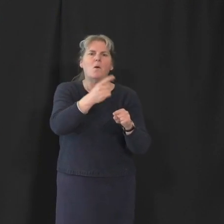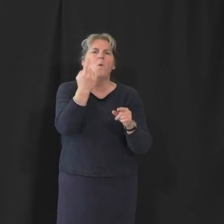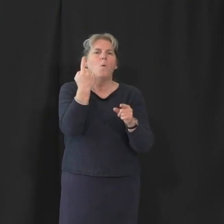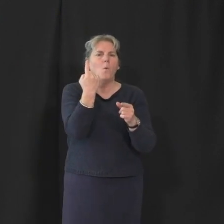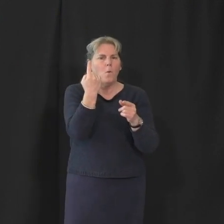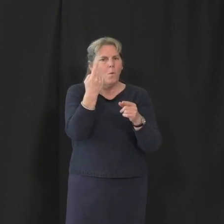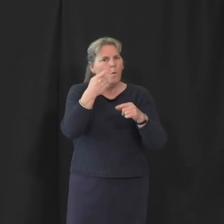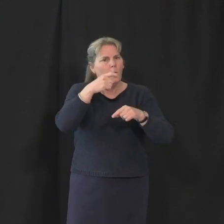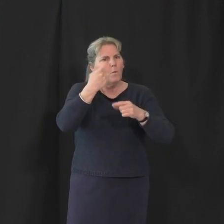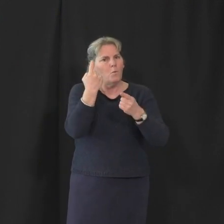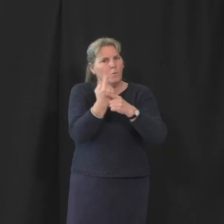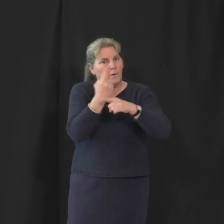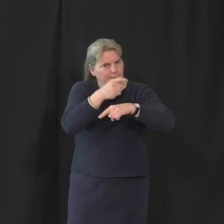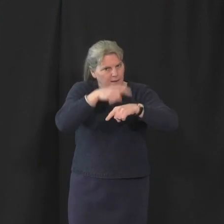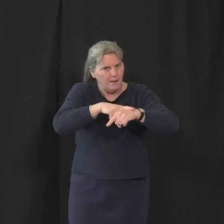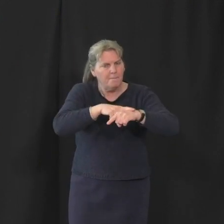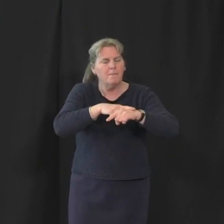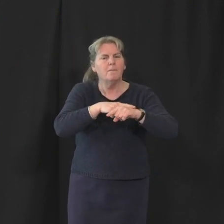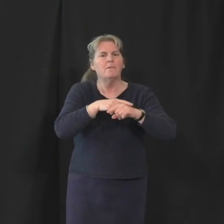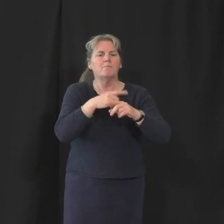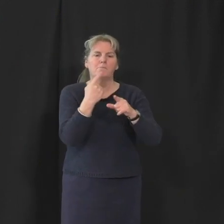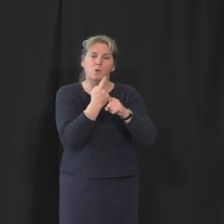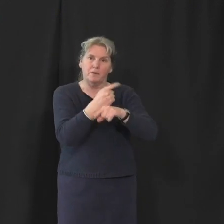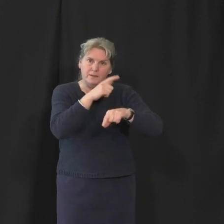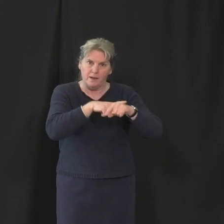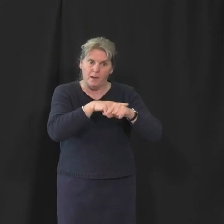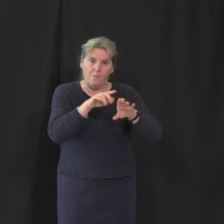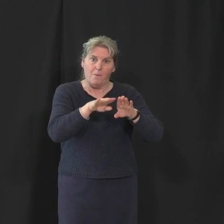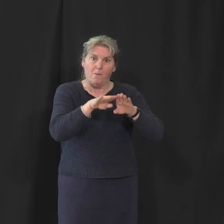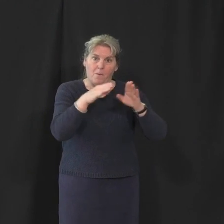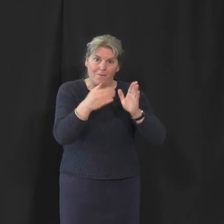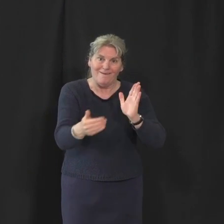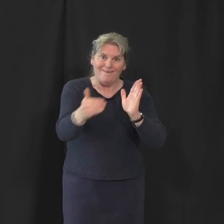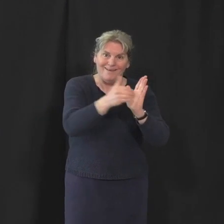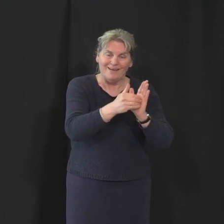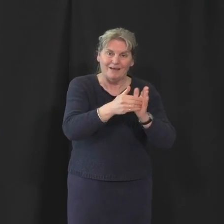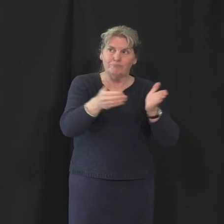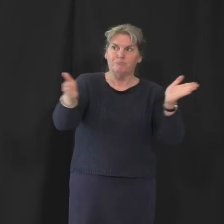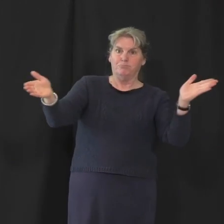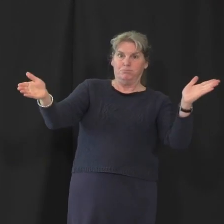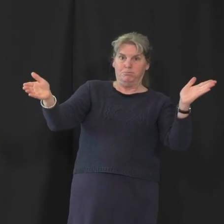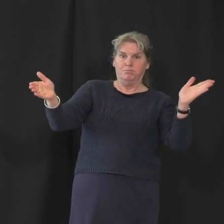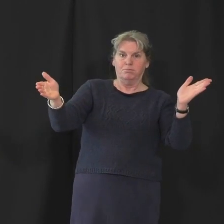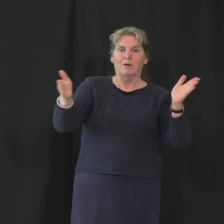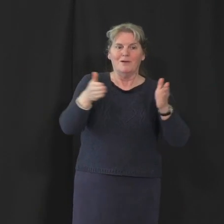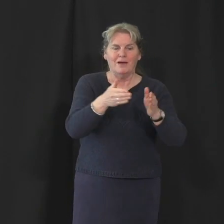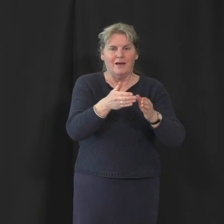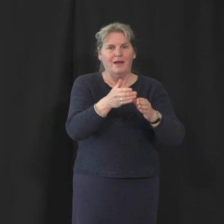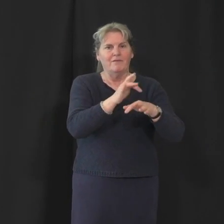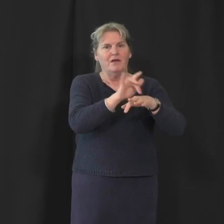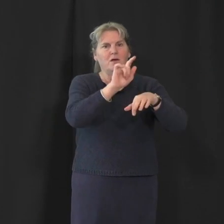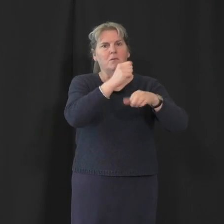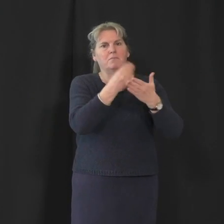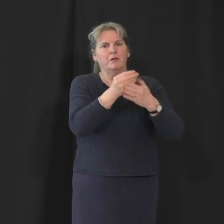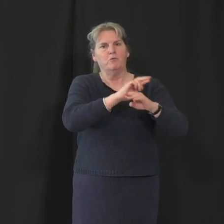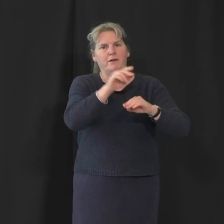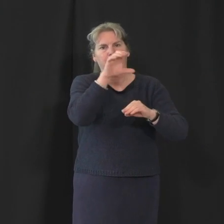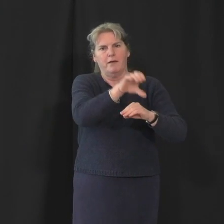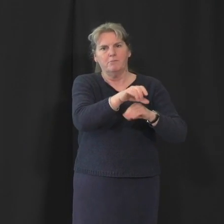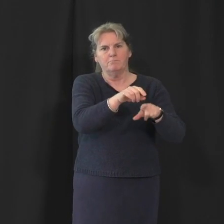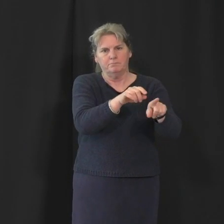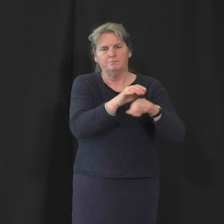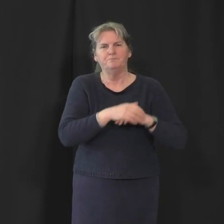right and it is appropriate to re-enter the marketplace and welcome tourism once